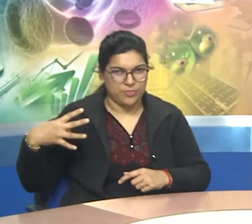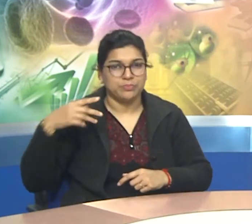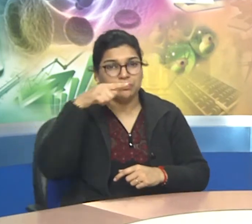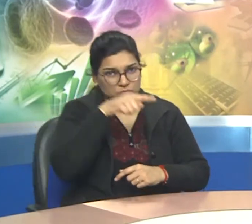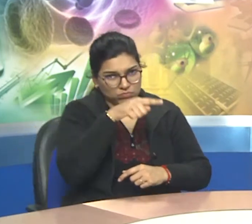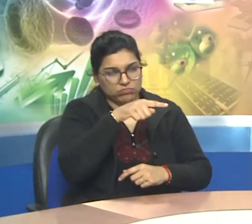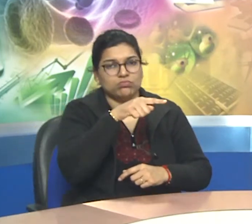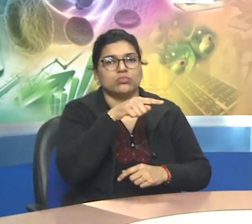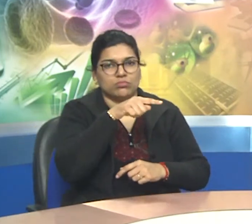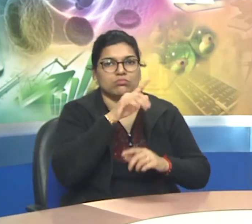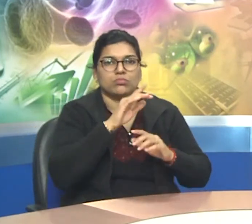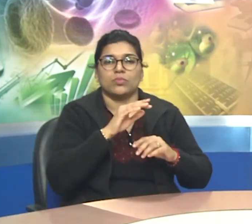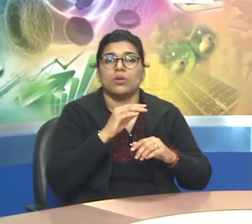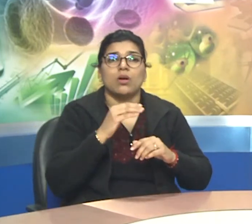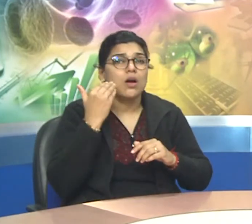segment in the Uttarakhand